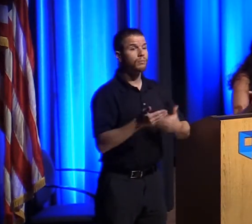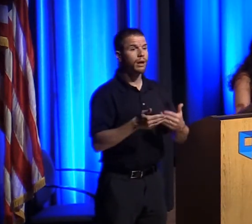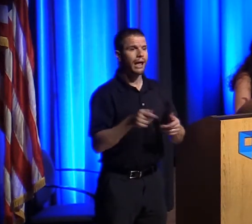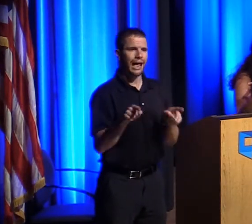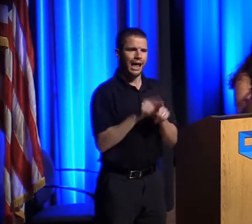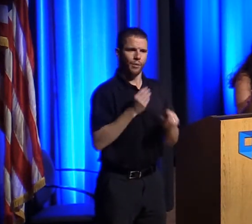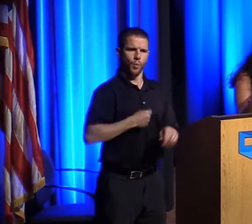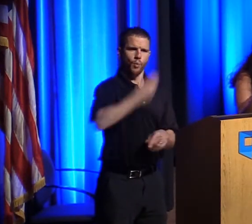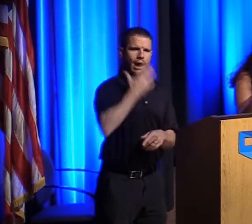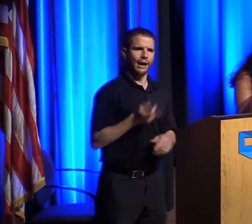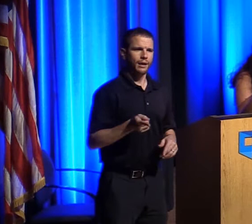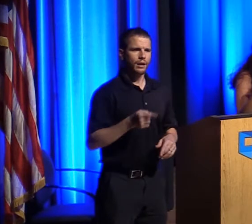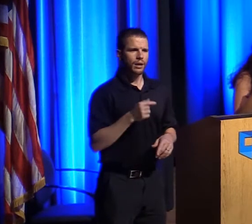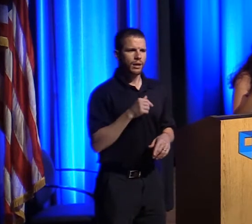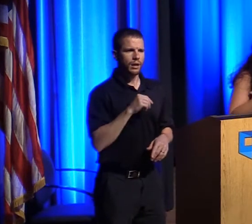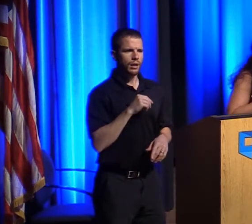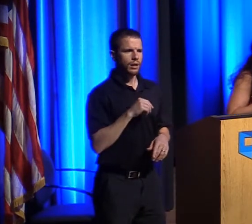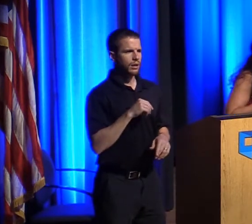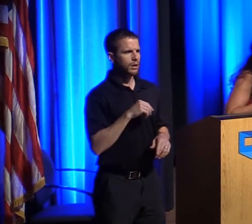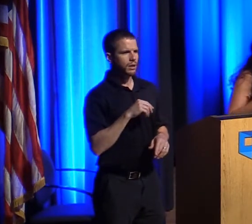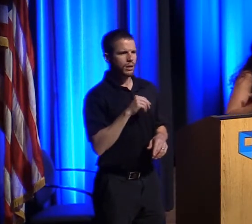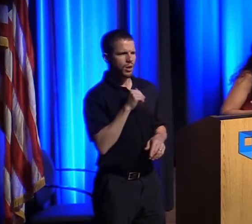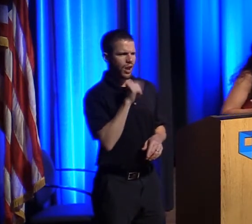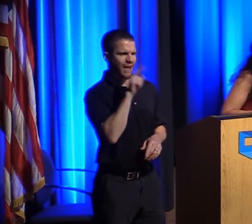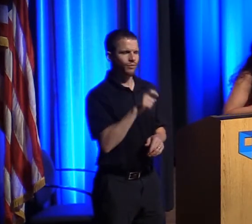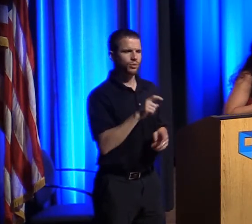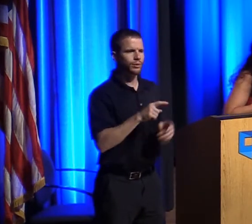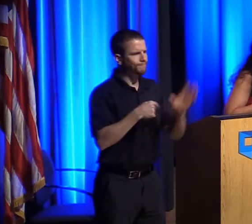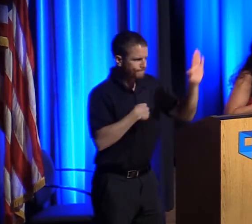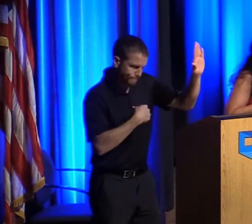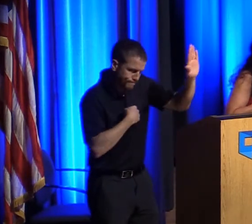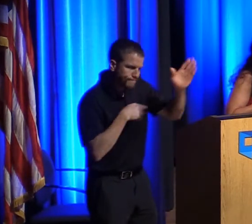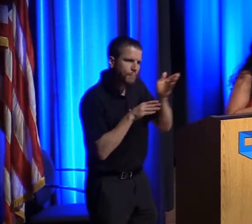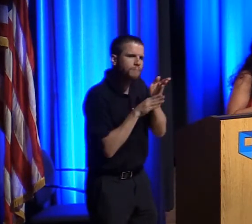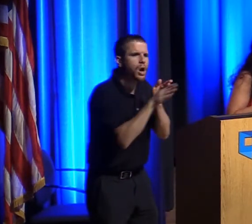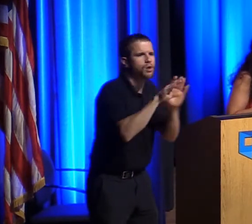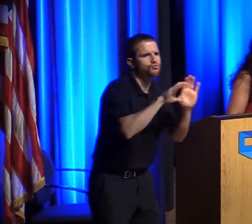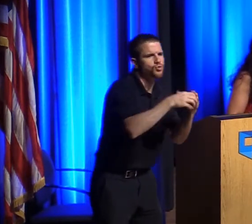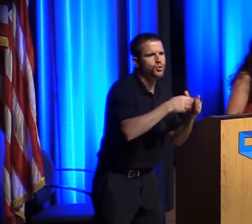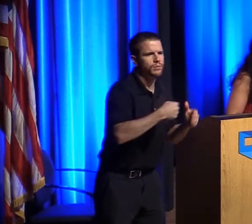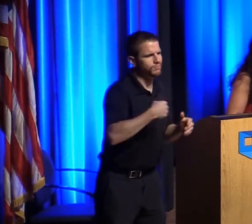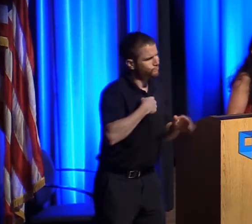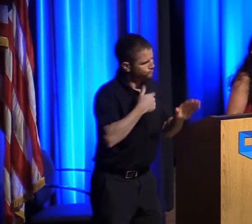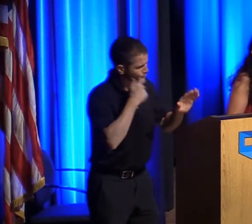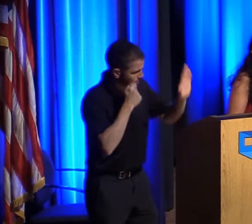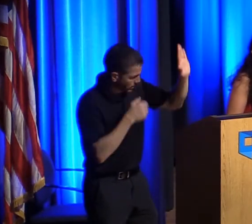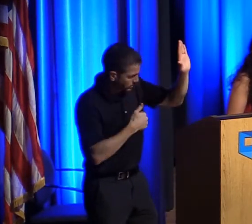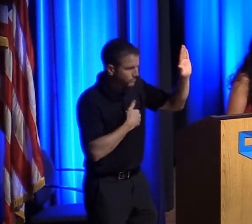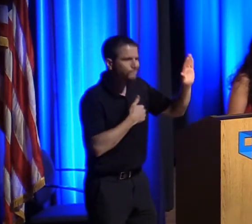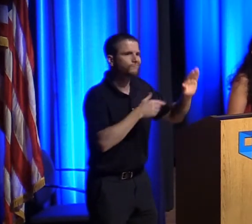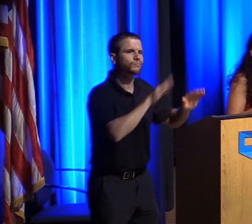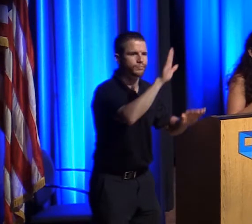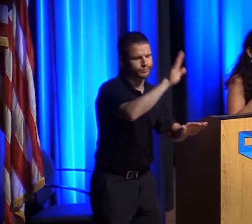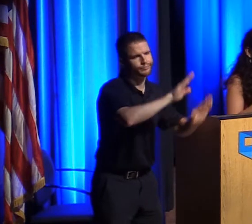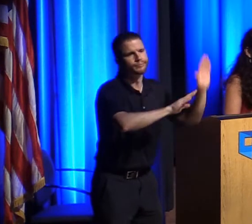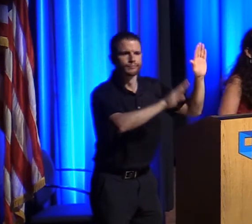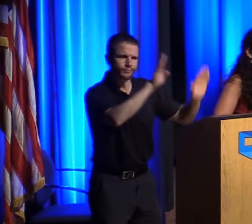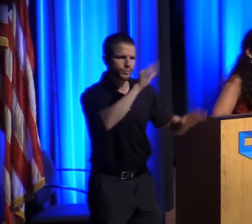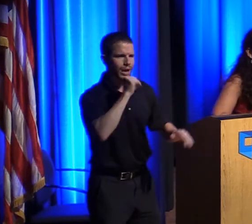people don't necessarily you don't have to live, your racial or ethnic sort of presence all of the